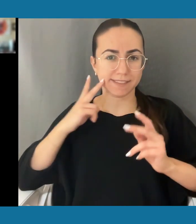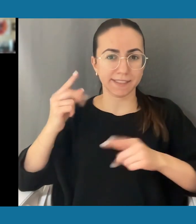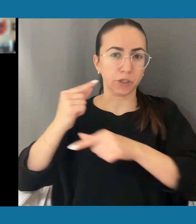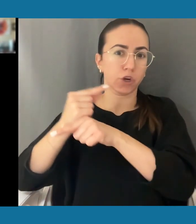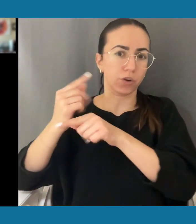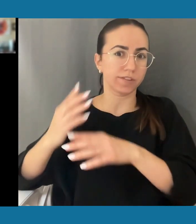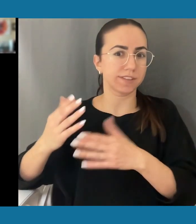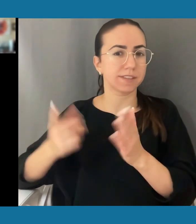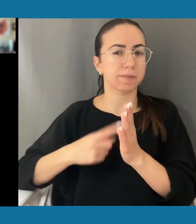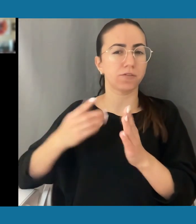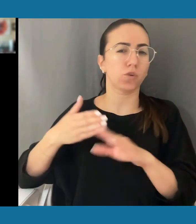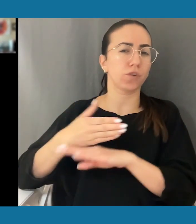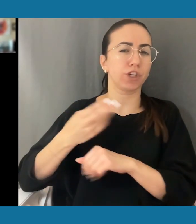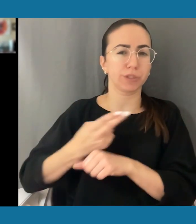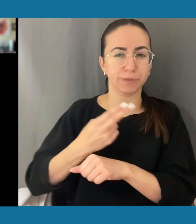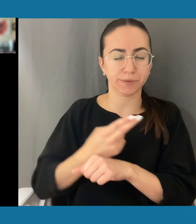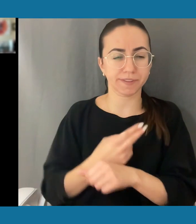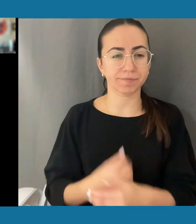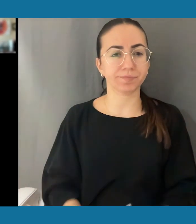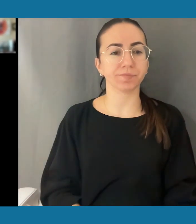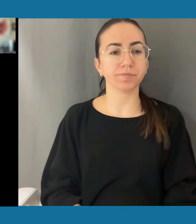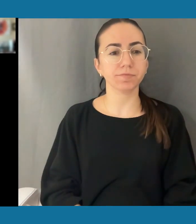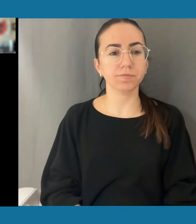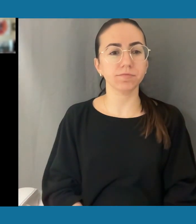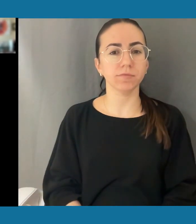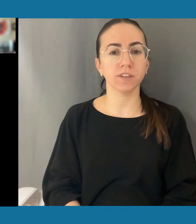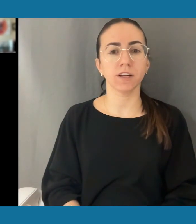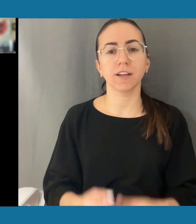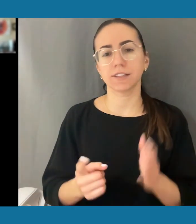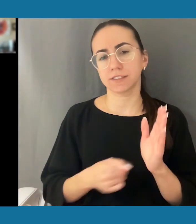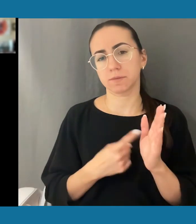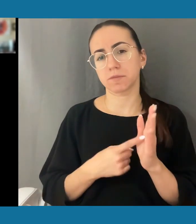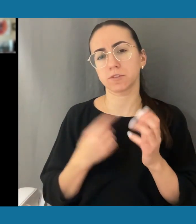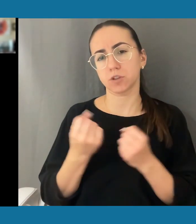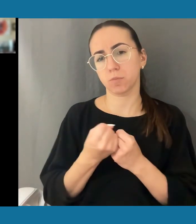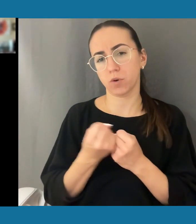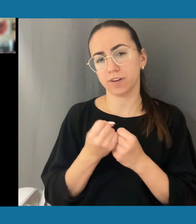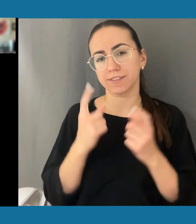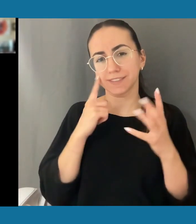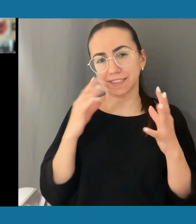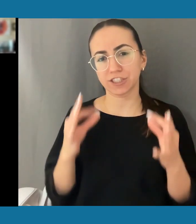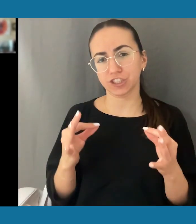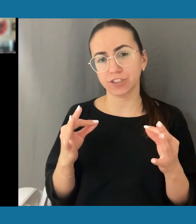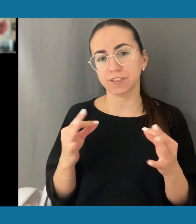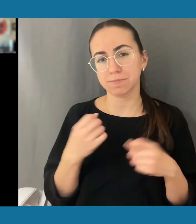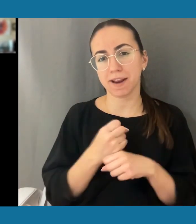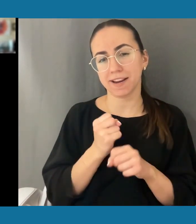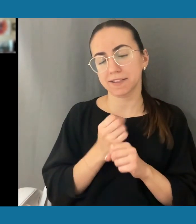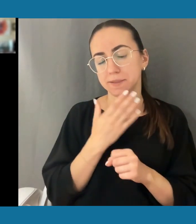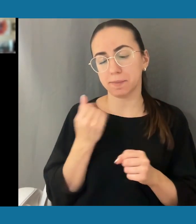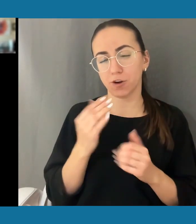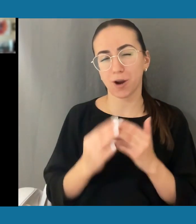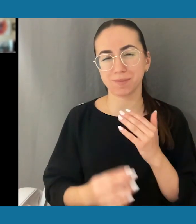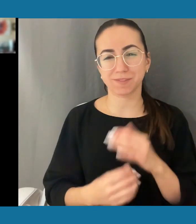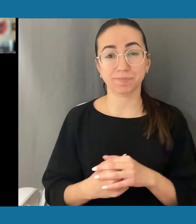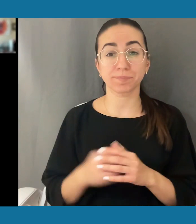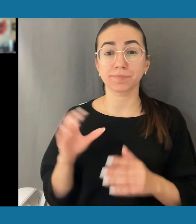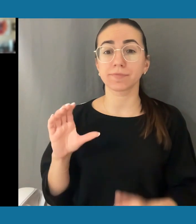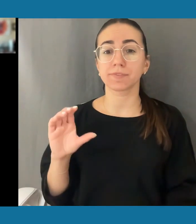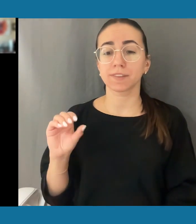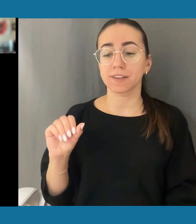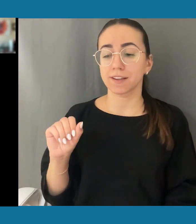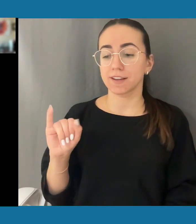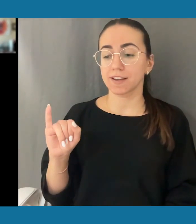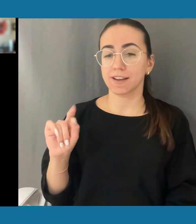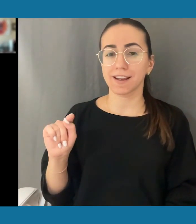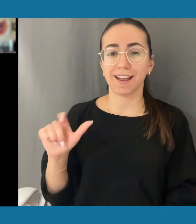overutilized, and where supported decision-making may be a much better alternative. Kayla, anything you want to add before we